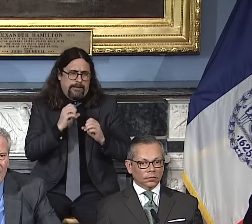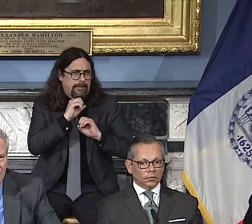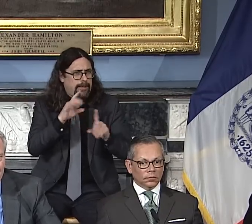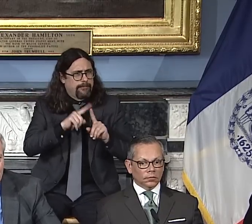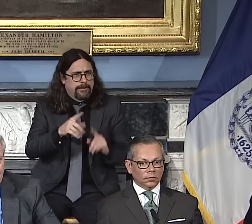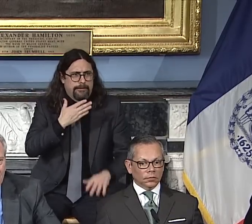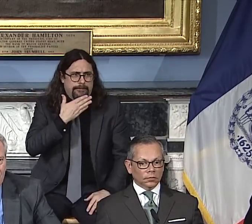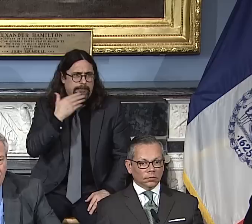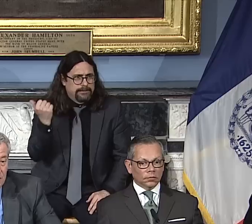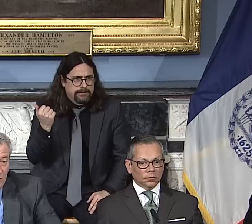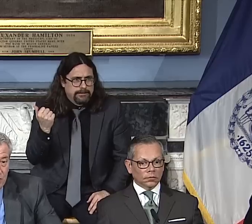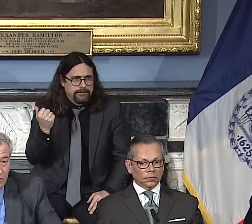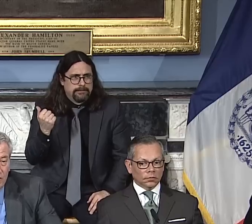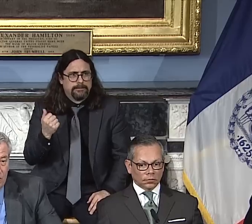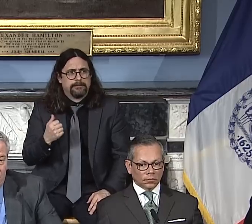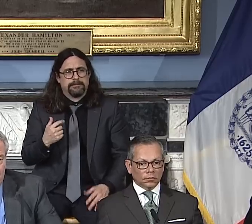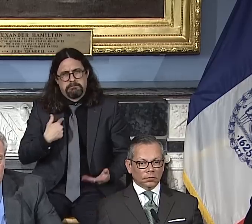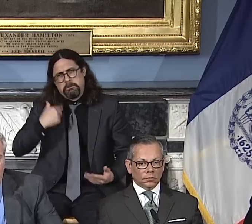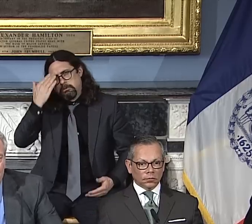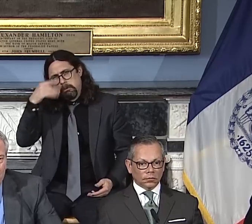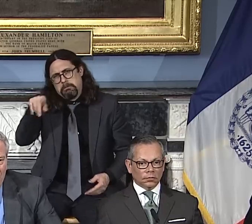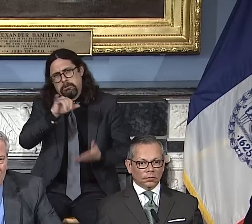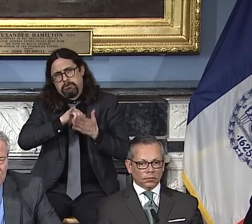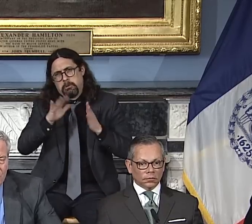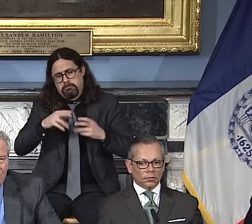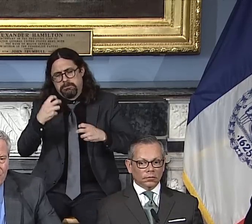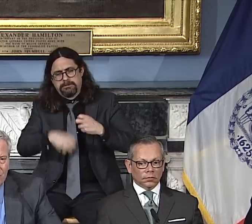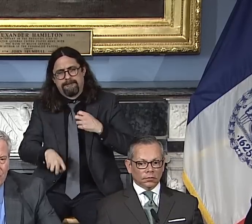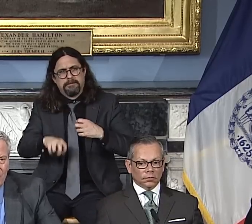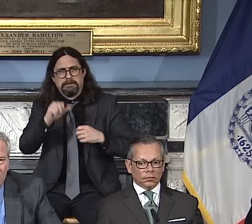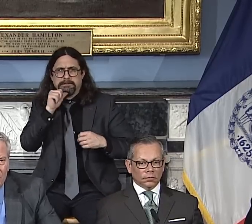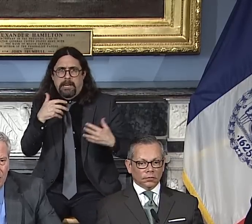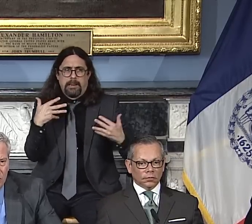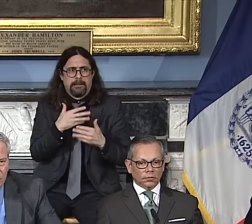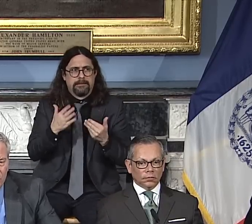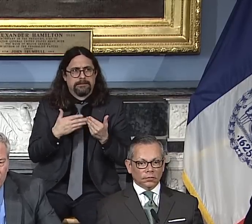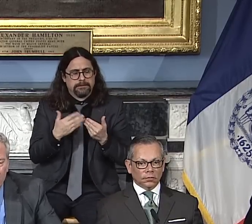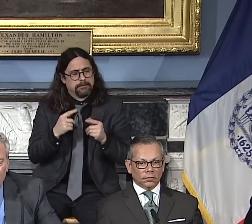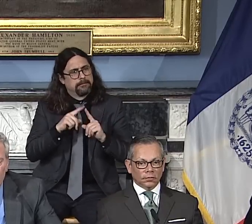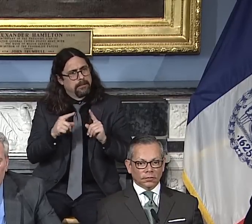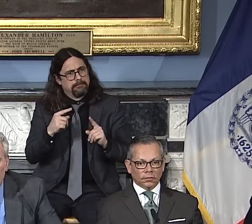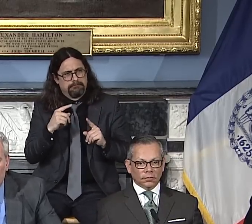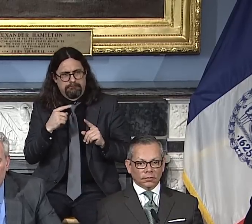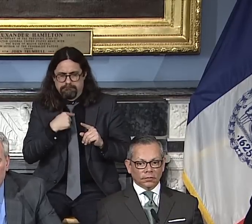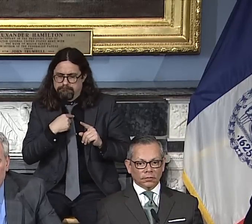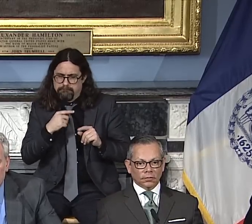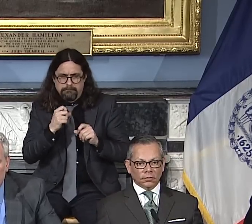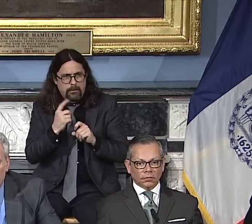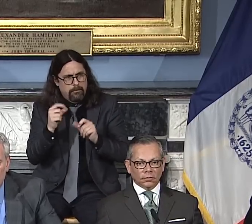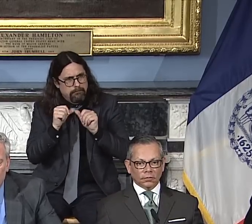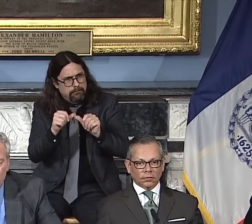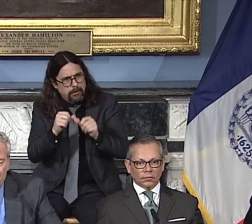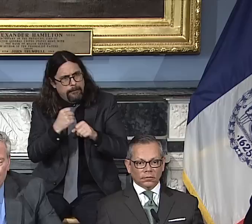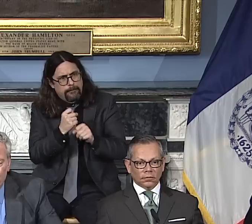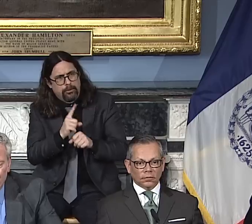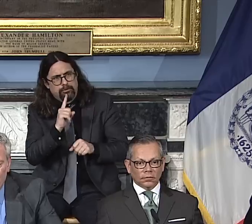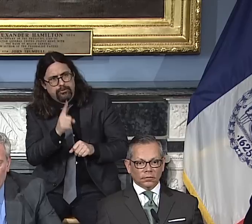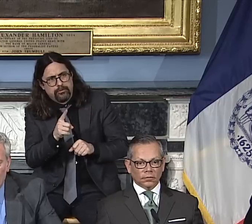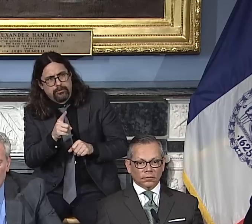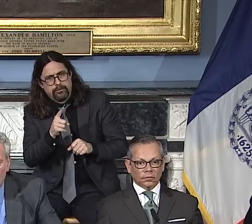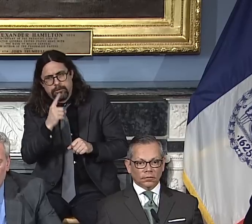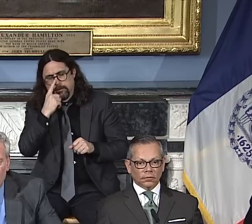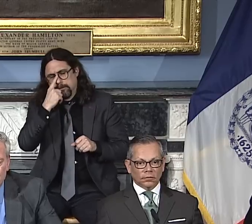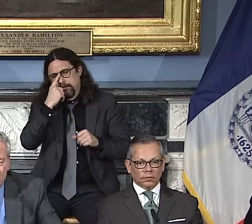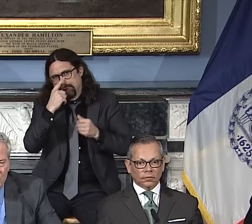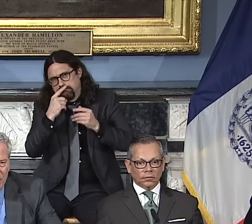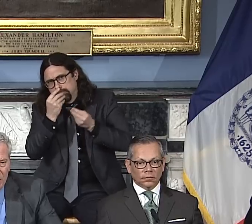a panic. That's my view, and I don't think panic is the right thing for any leader to do. I think based on the information that we've